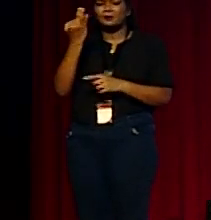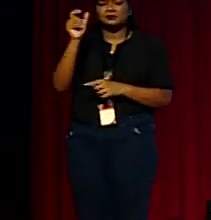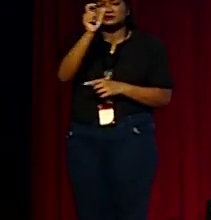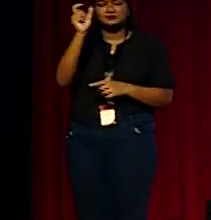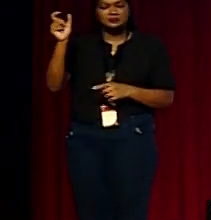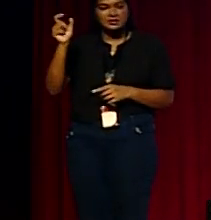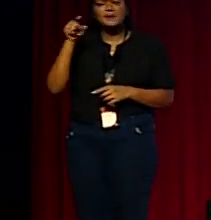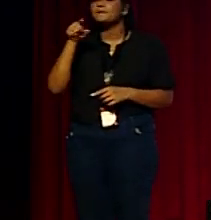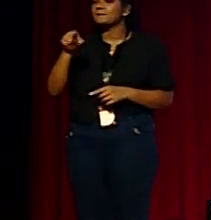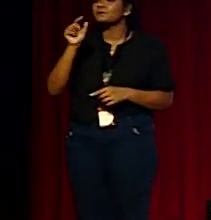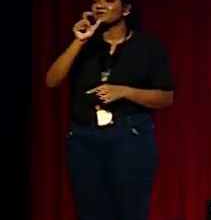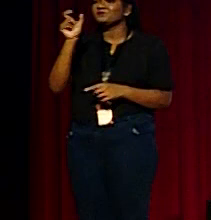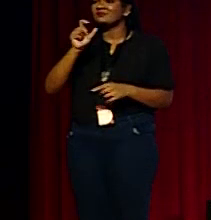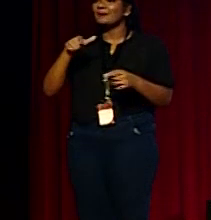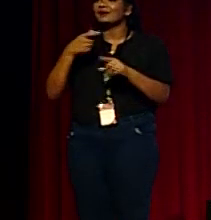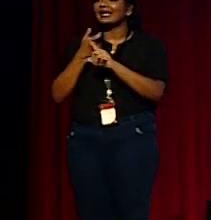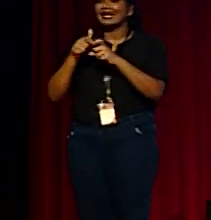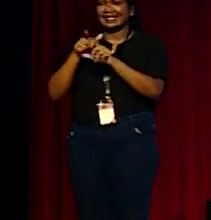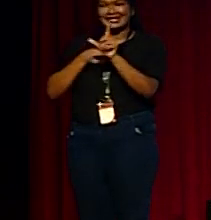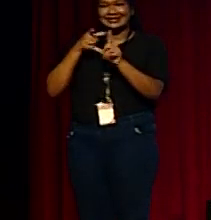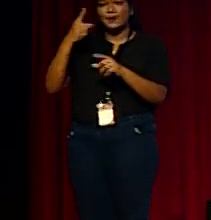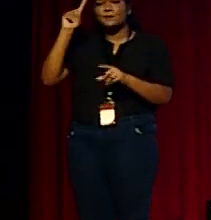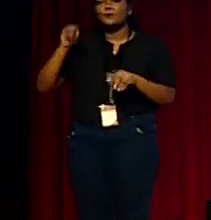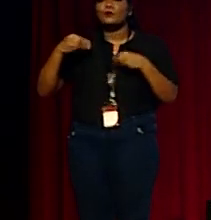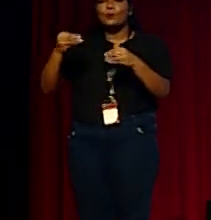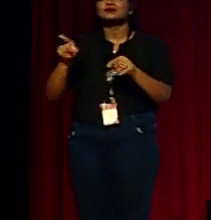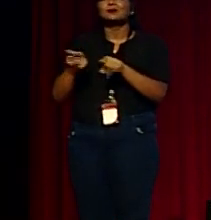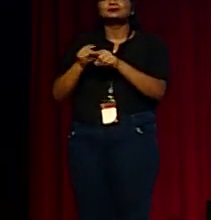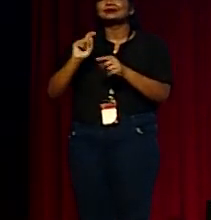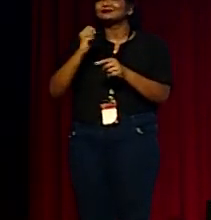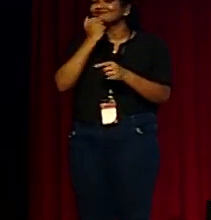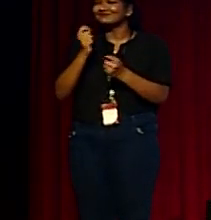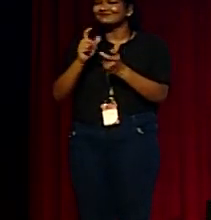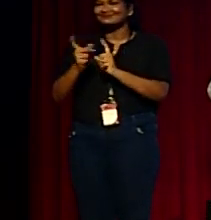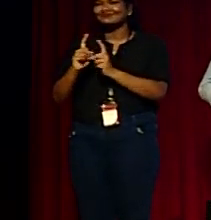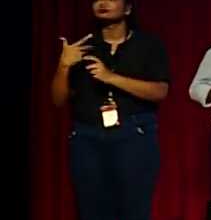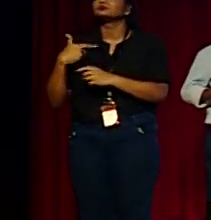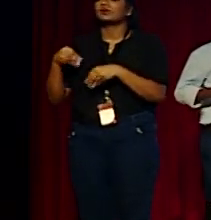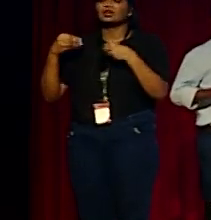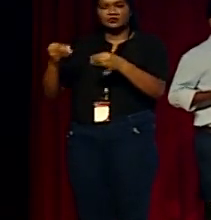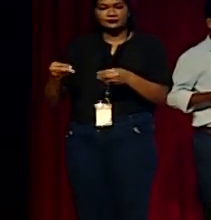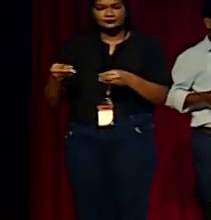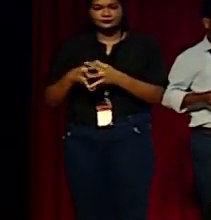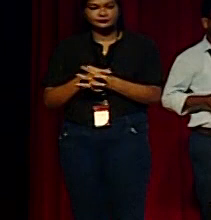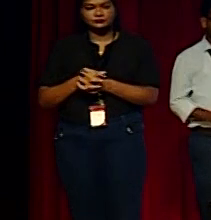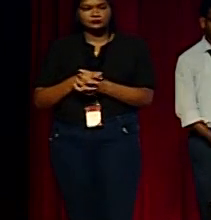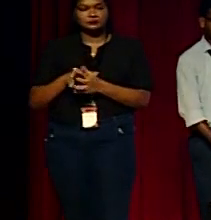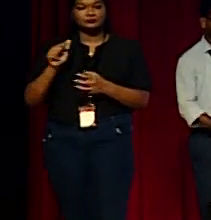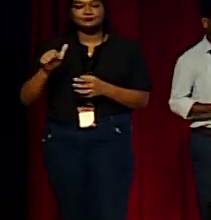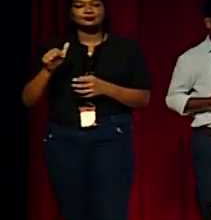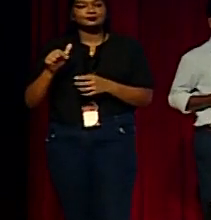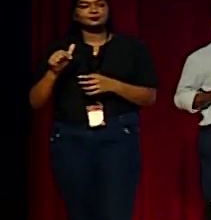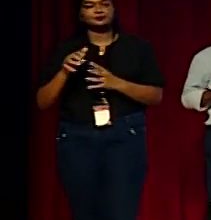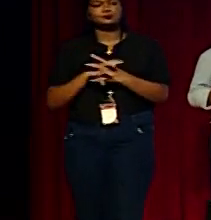maximize the number of error correction key to provide an efficient error correction mechanism. So come to the